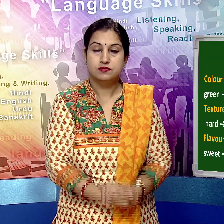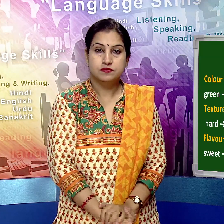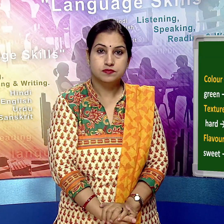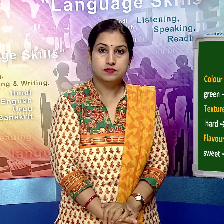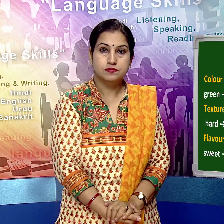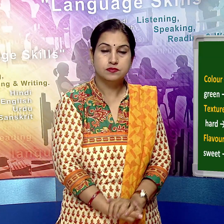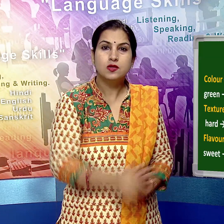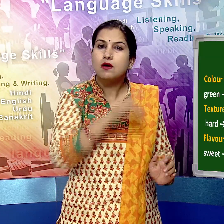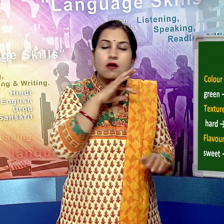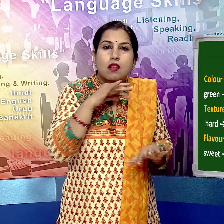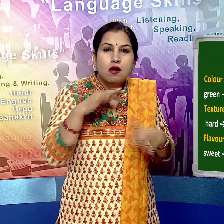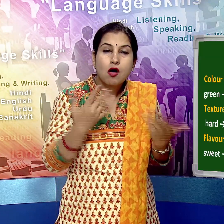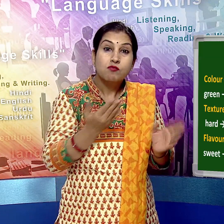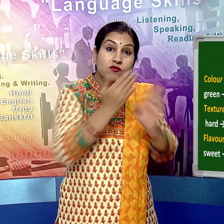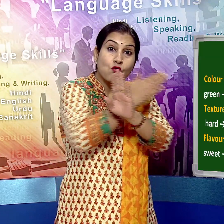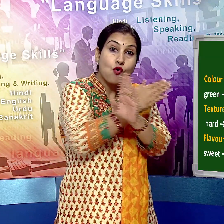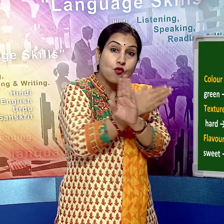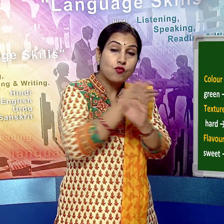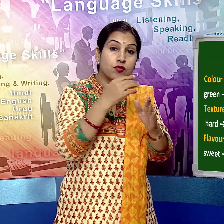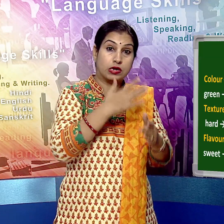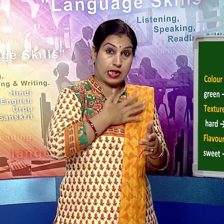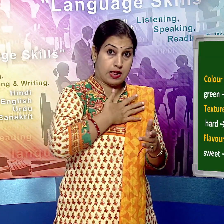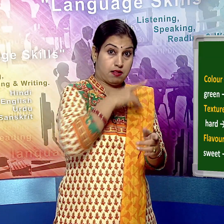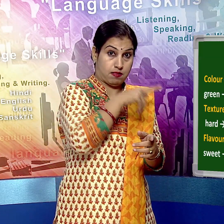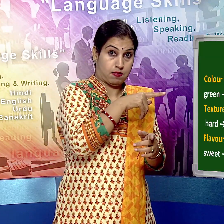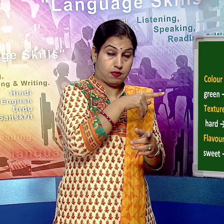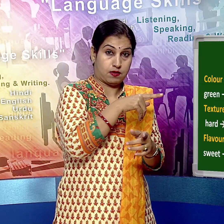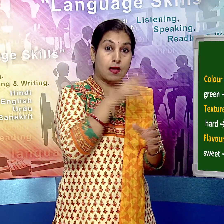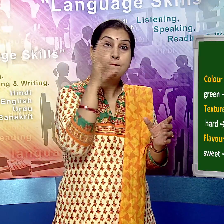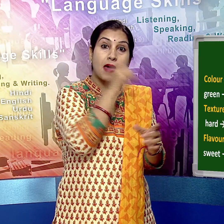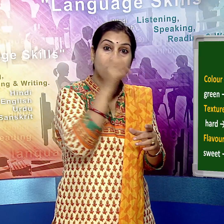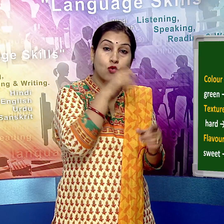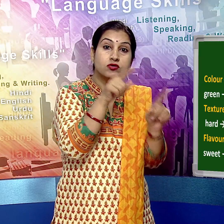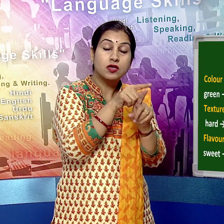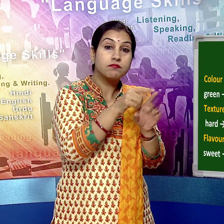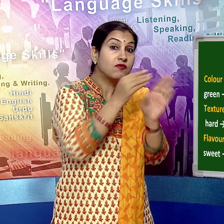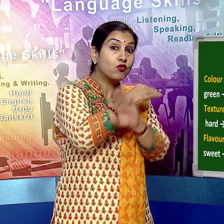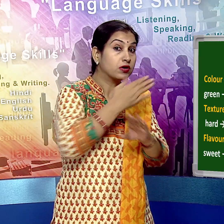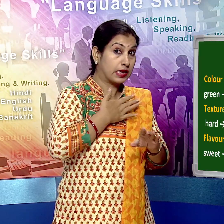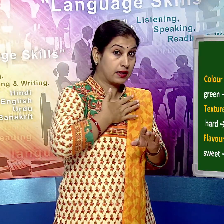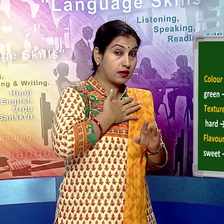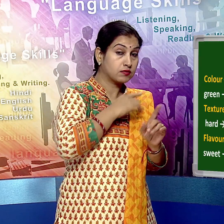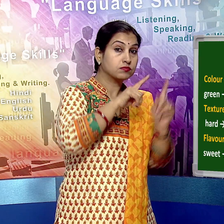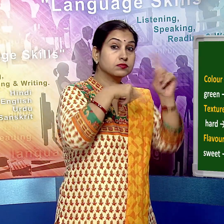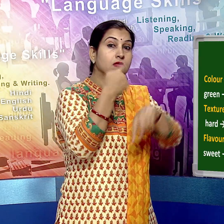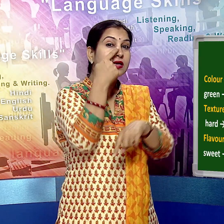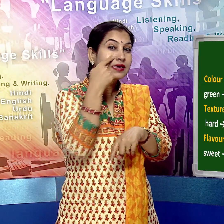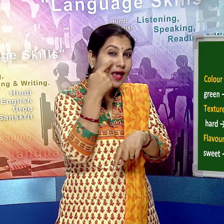The color gets changed in mango. From green, it converted into